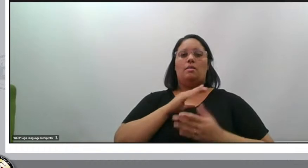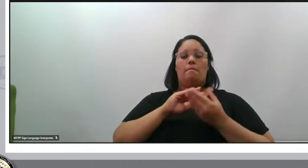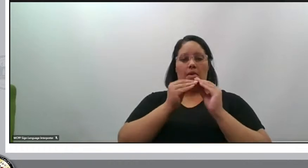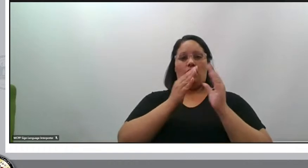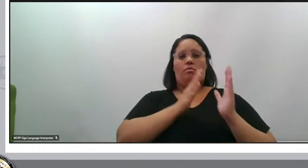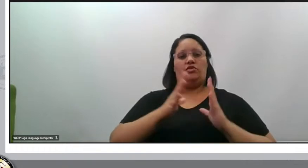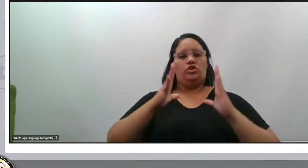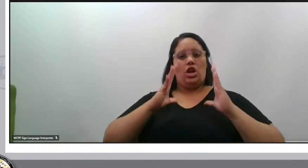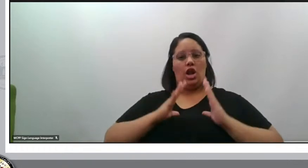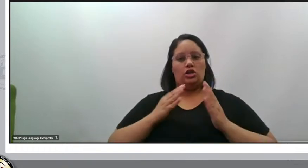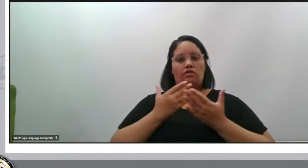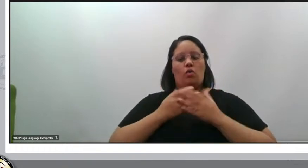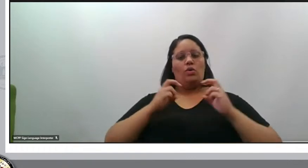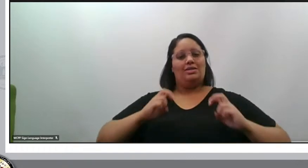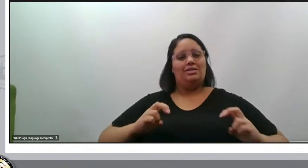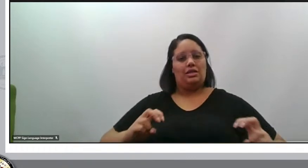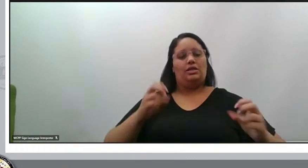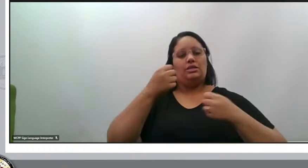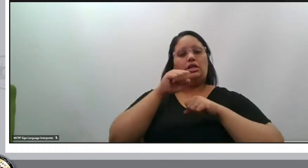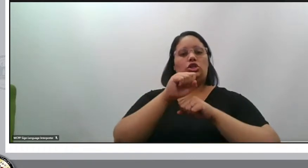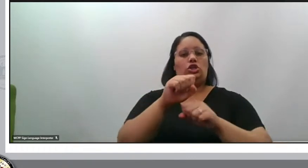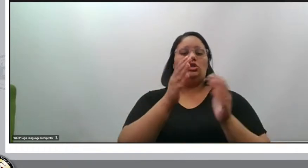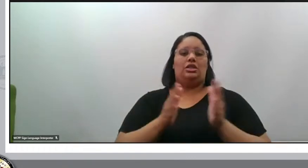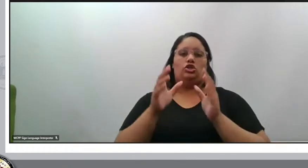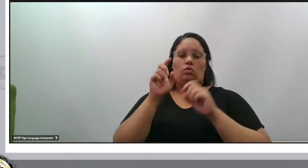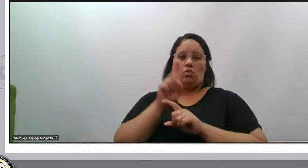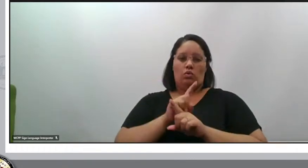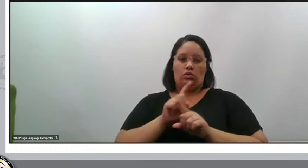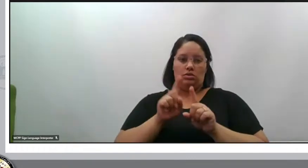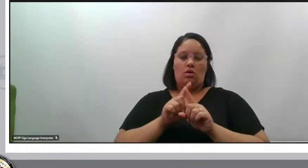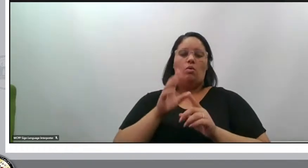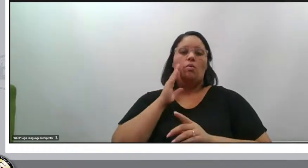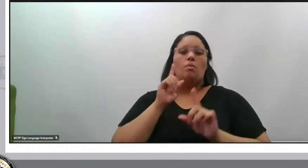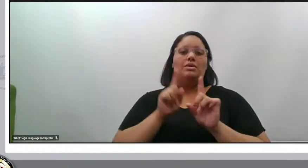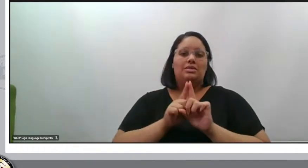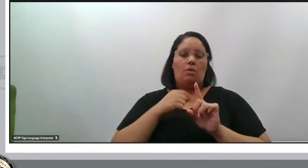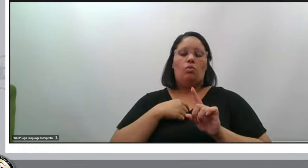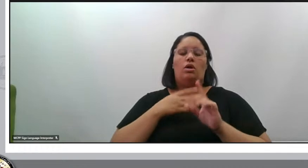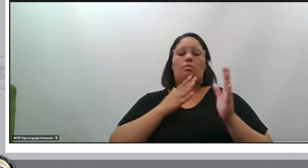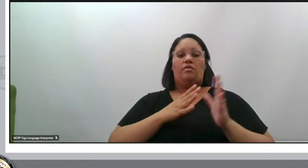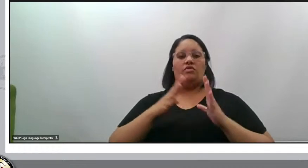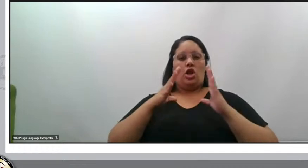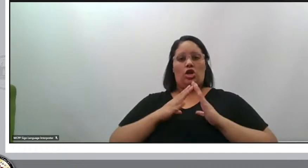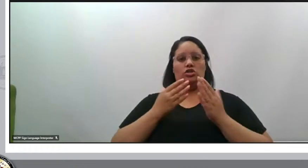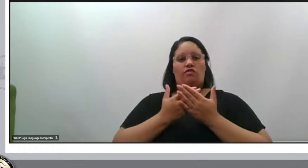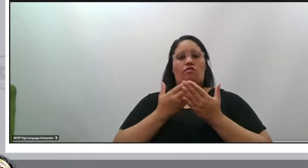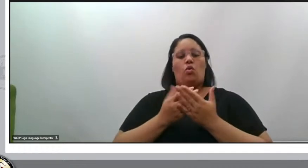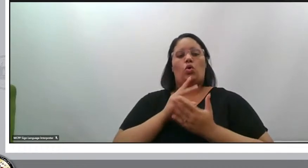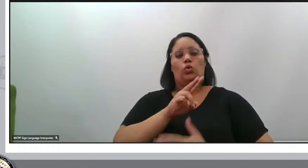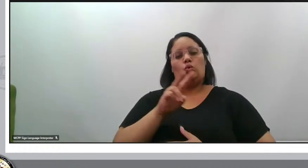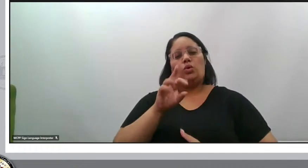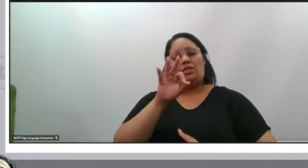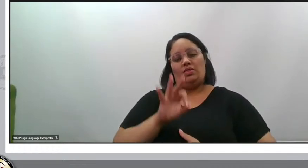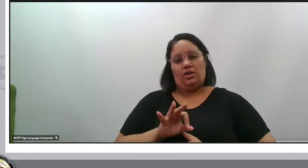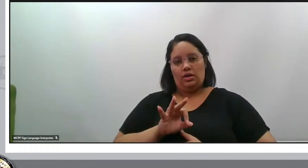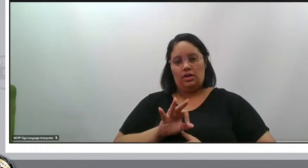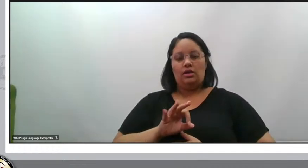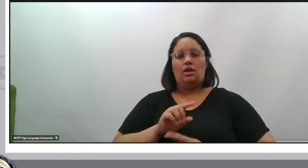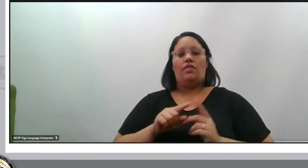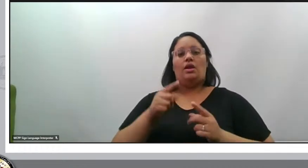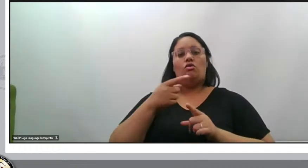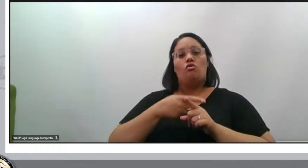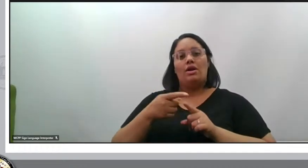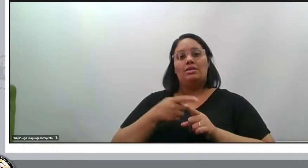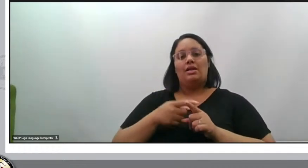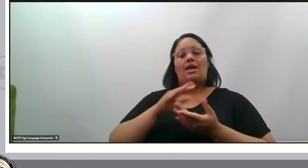for the strategic session specifically. So we made provision for two strategic sessions in 22-23. Rental and hiring, the decrease